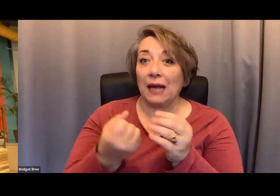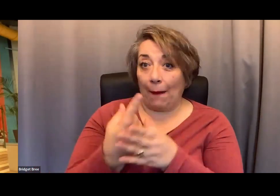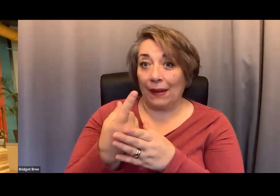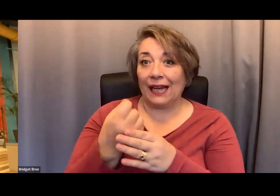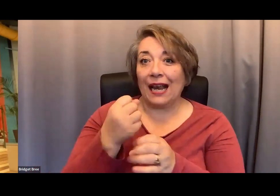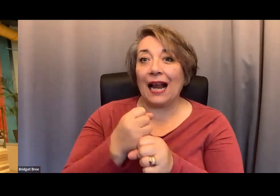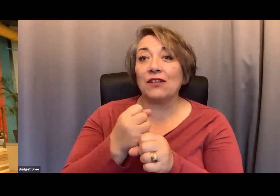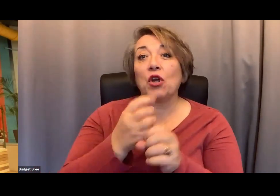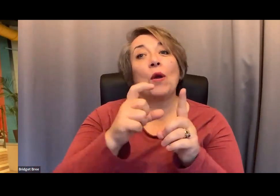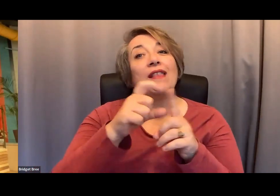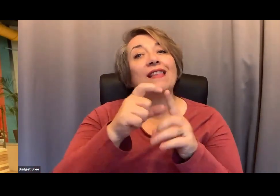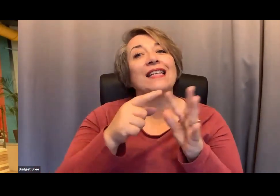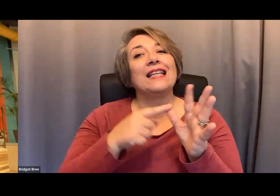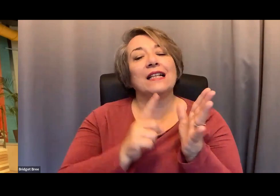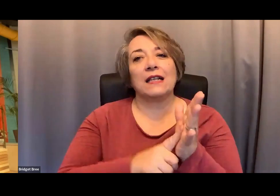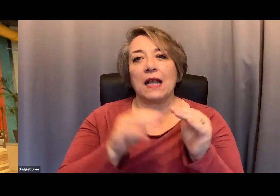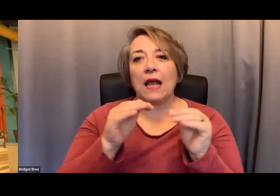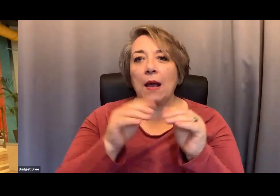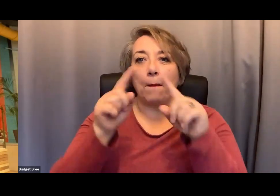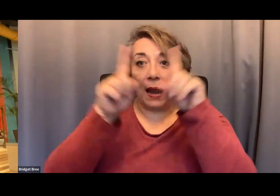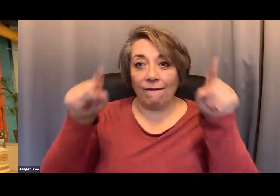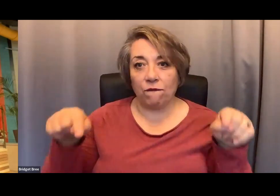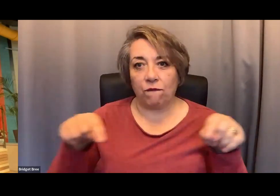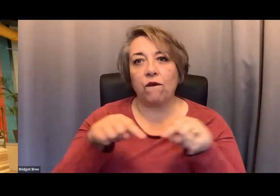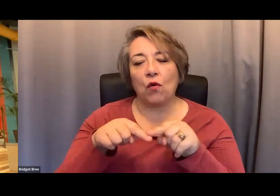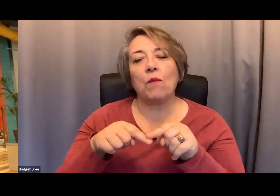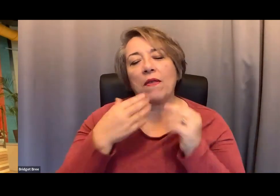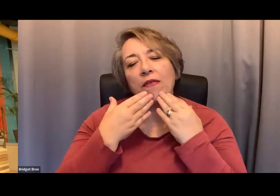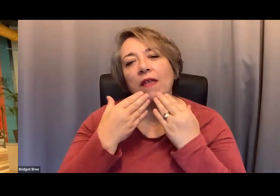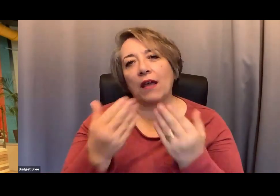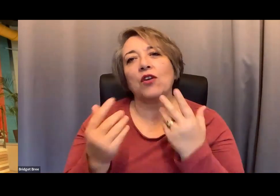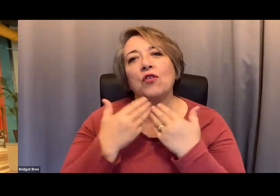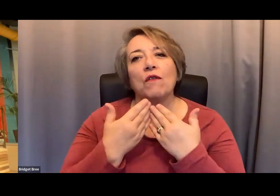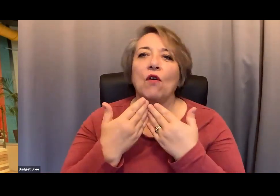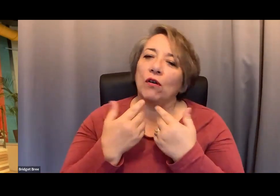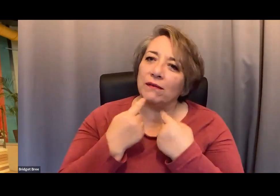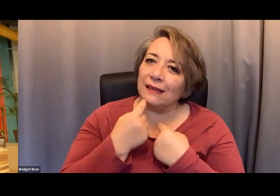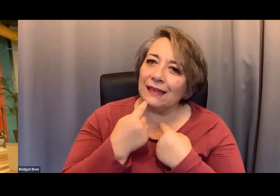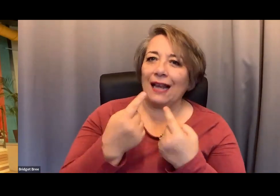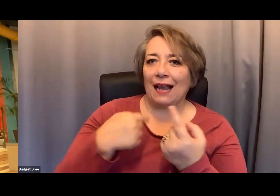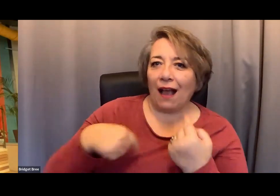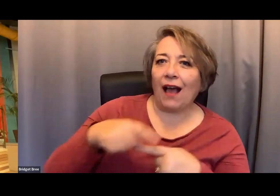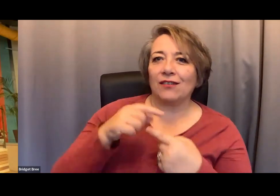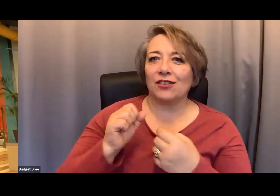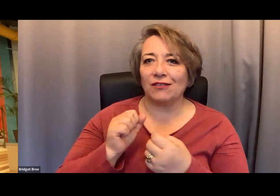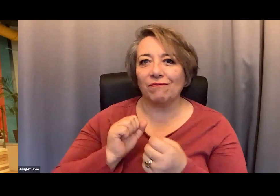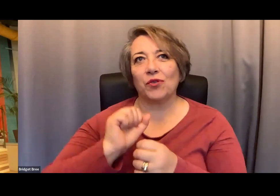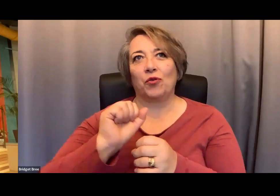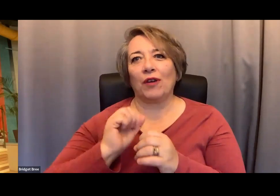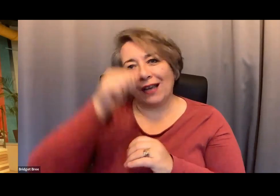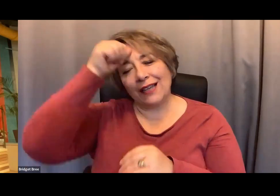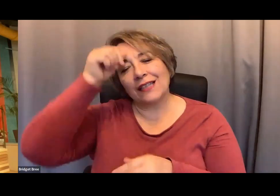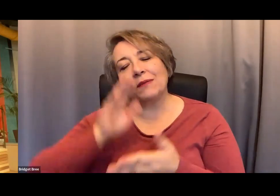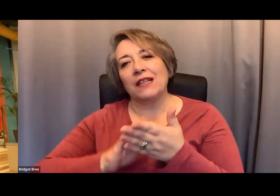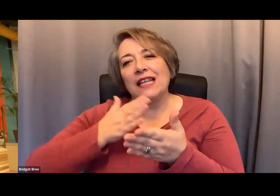doughnut.org. And thank you for sharing the experience and for highlighting the need for systems working and